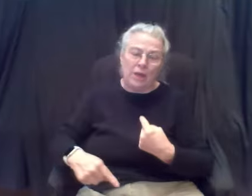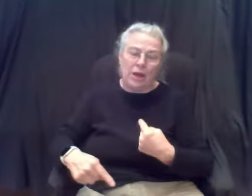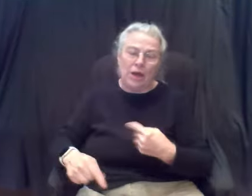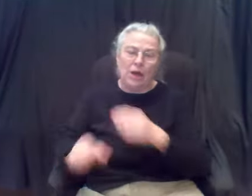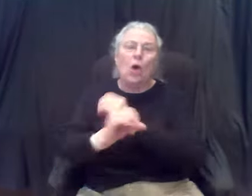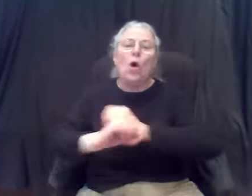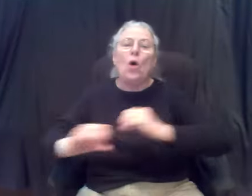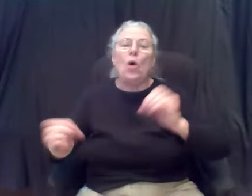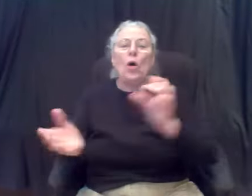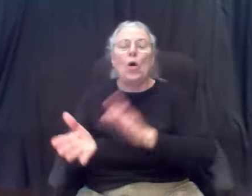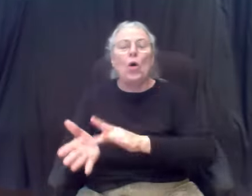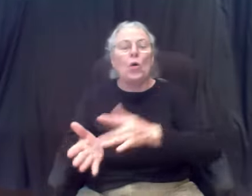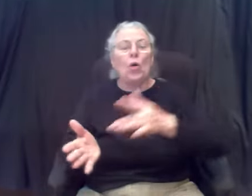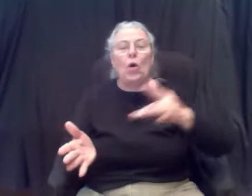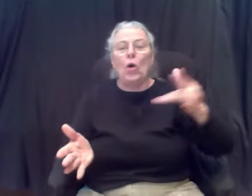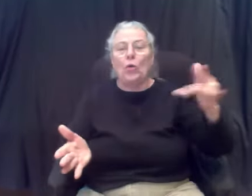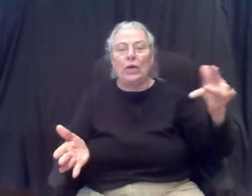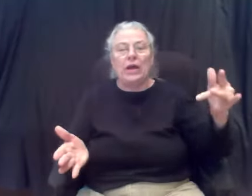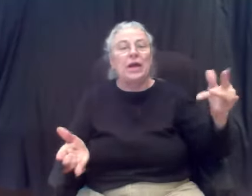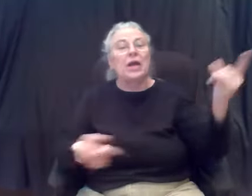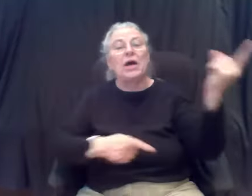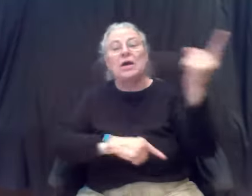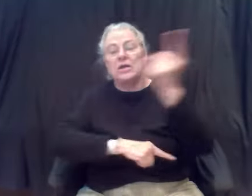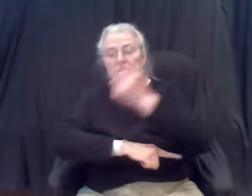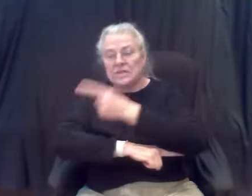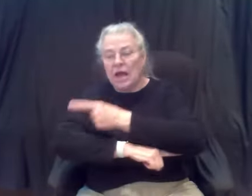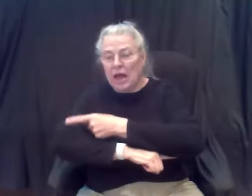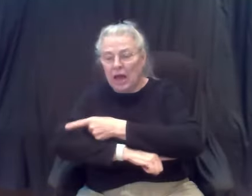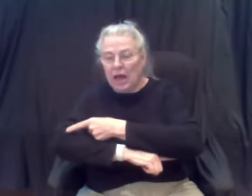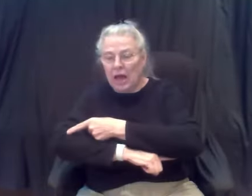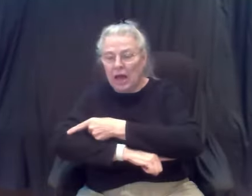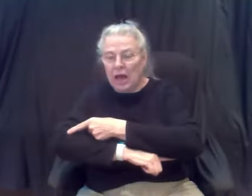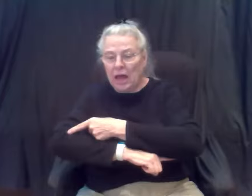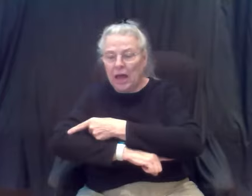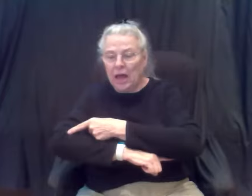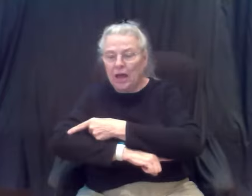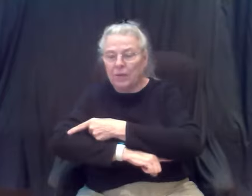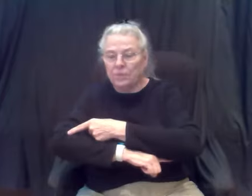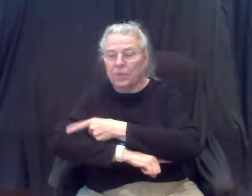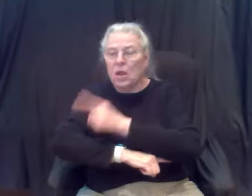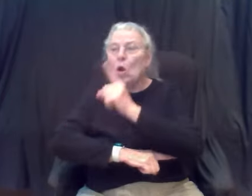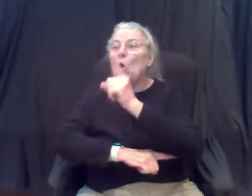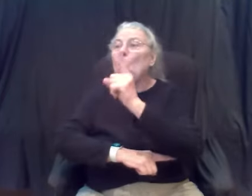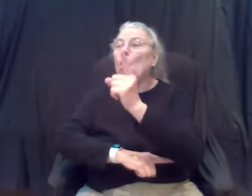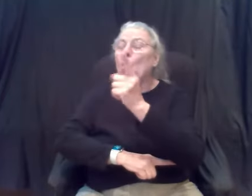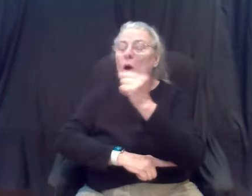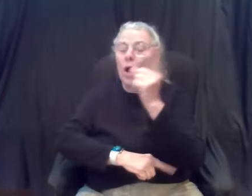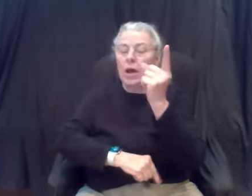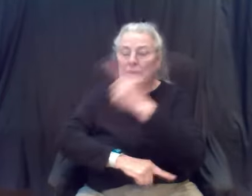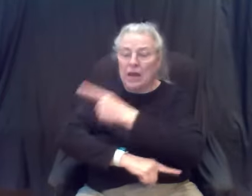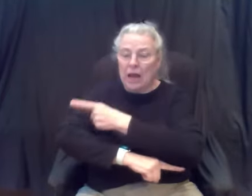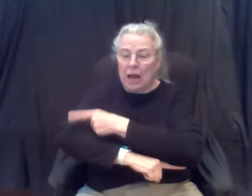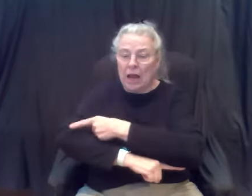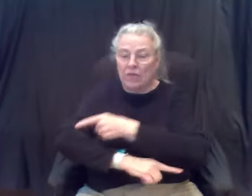coming, oh glorious day. One day the